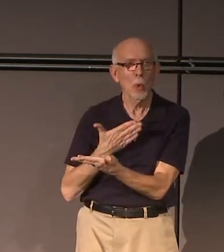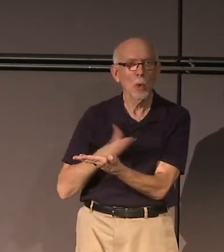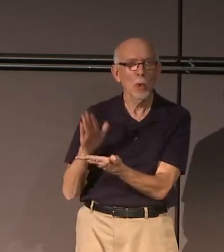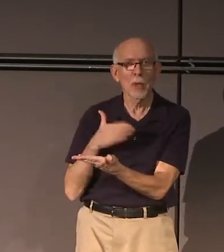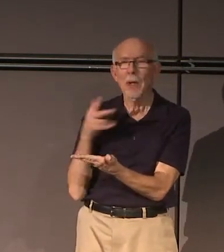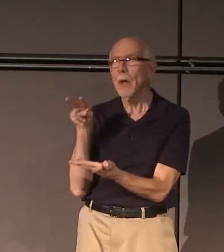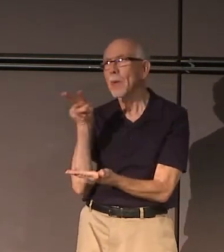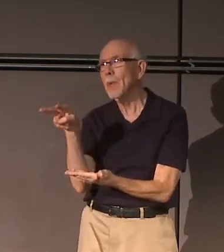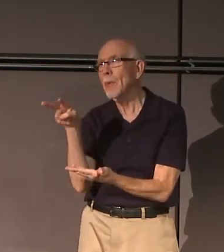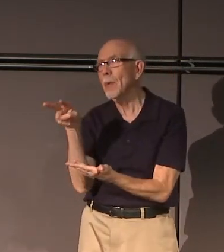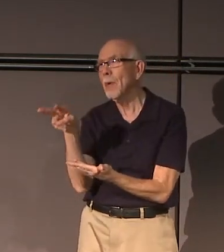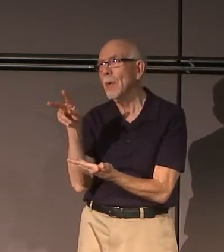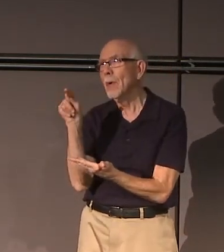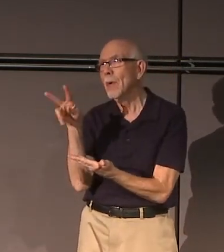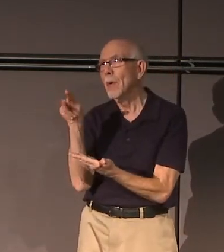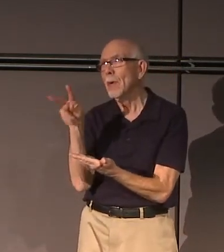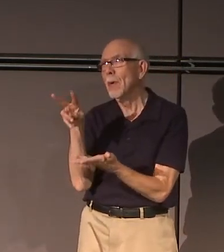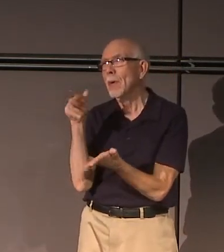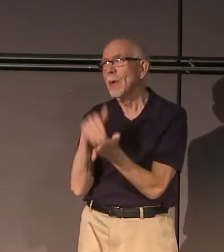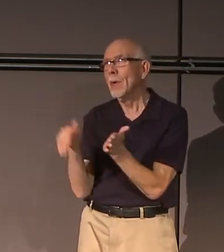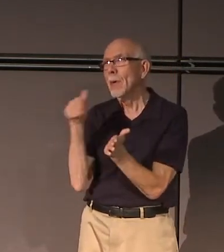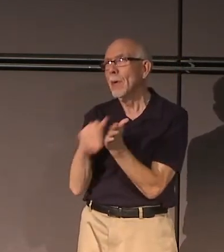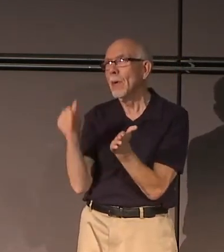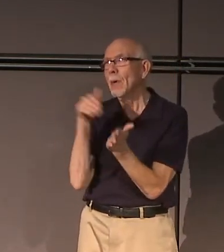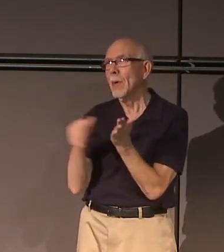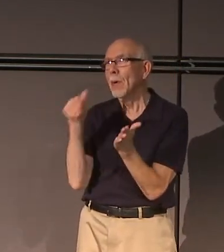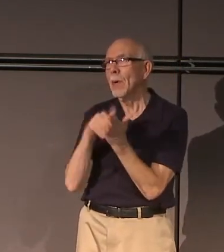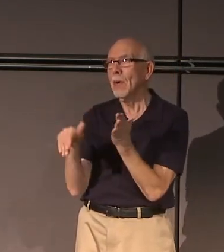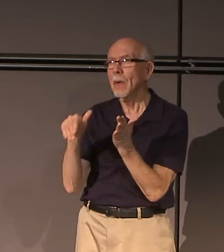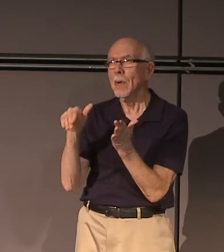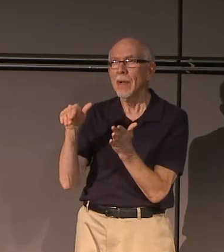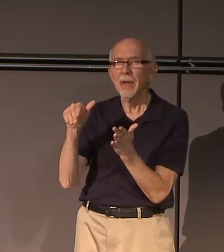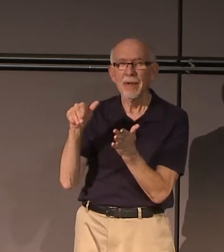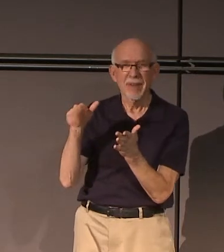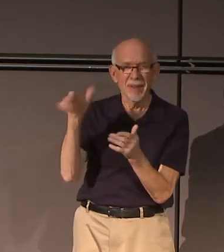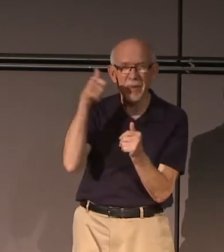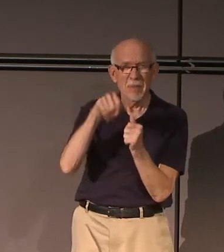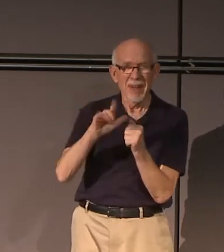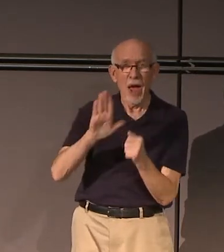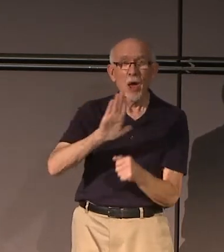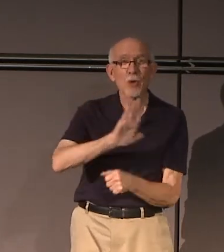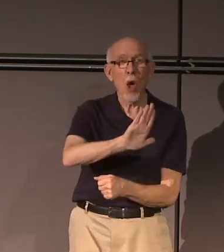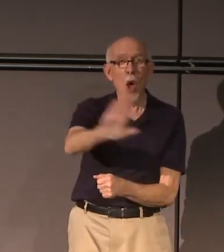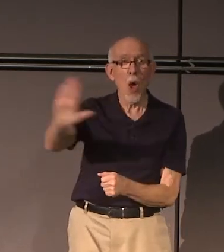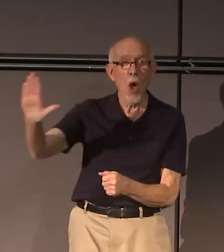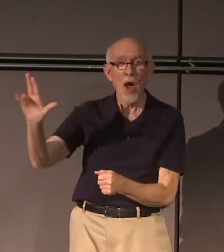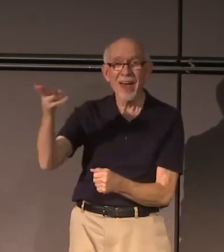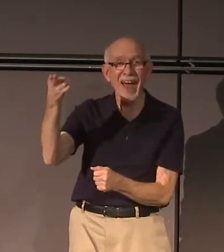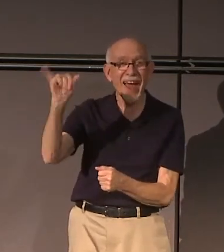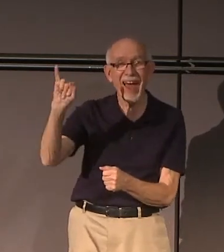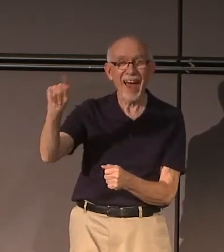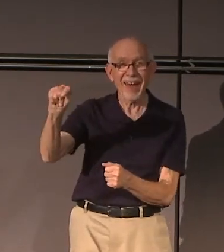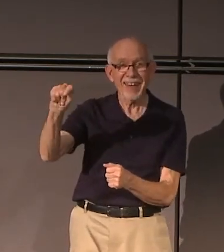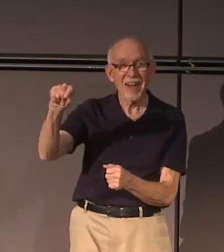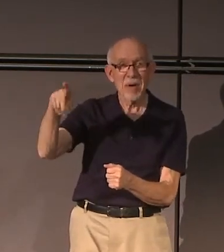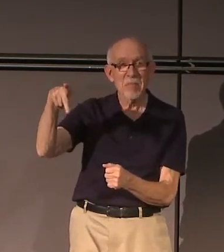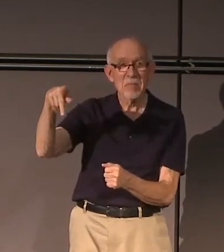and he actually loved music. He would watch the TV. He would watch Your